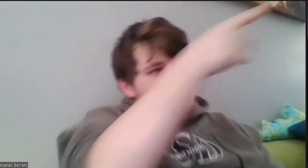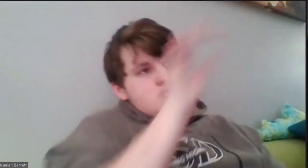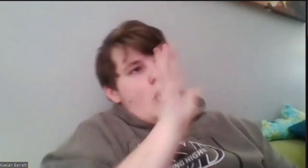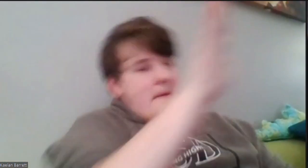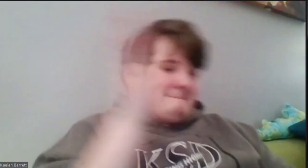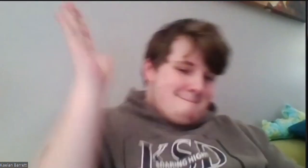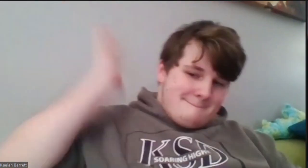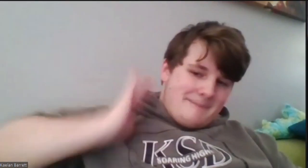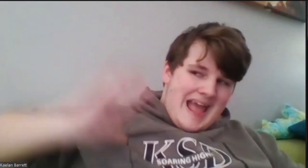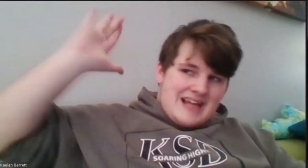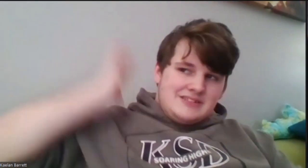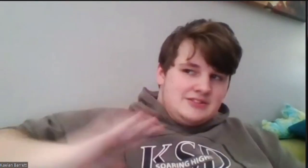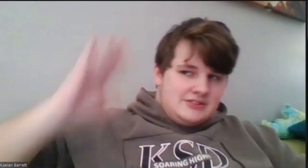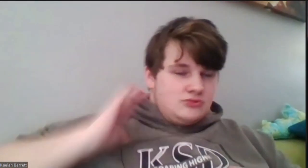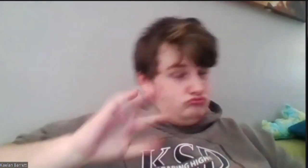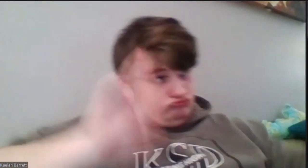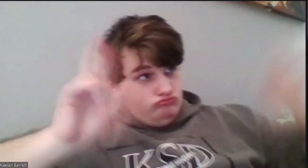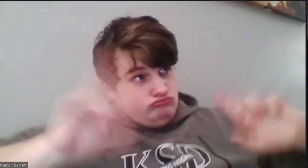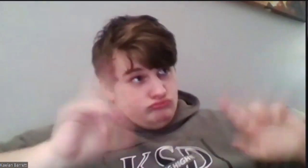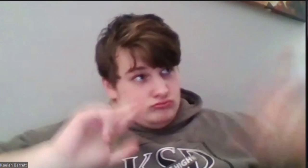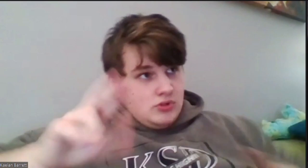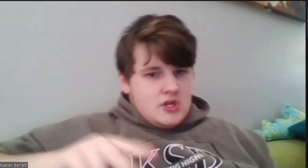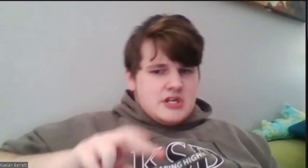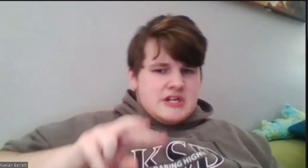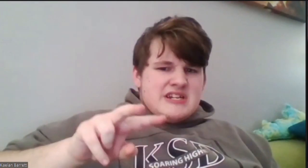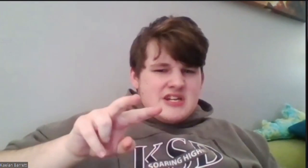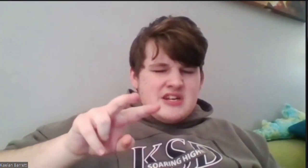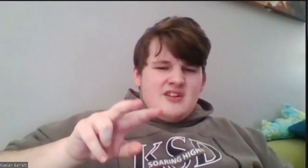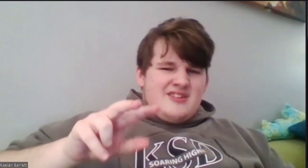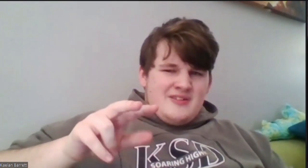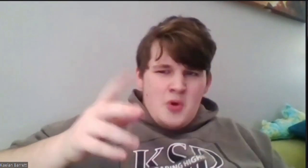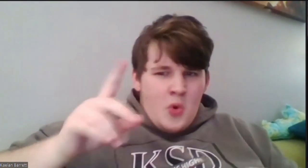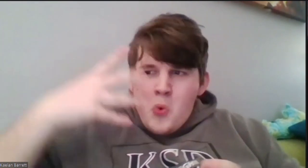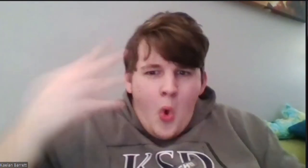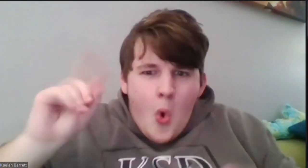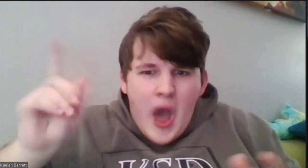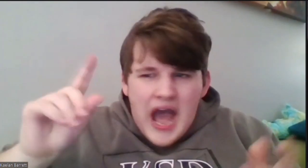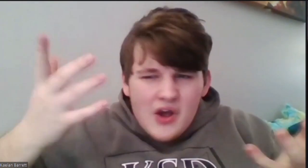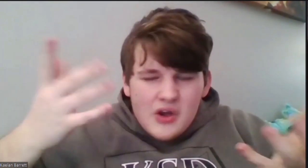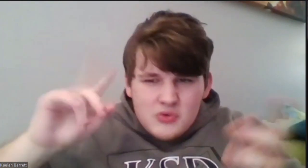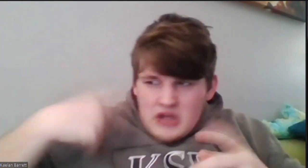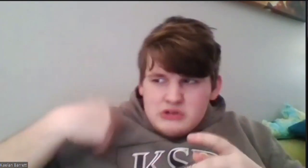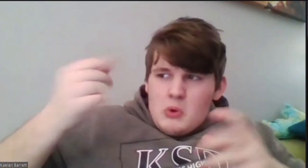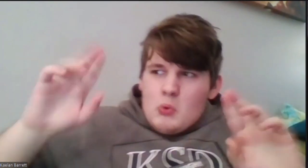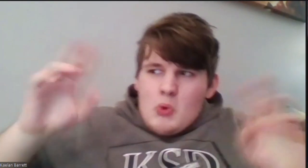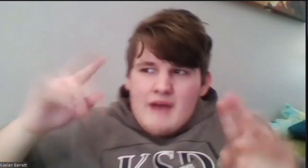No, here I am. I want to show you the past of what Christmas was like. So where are we